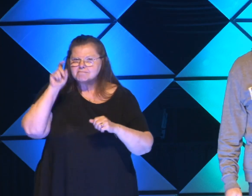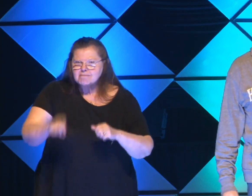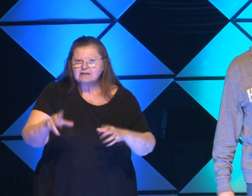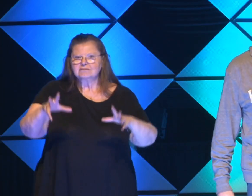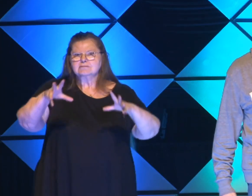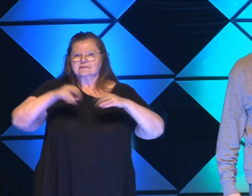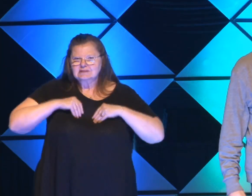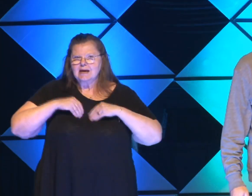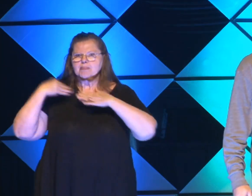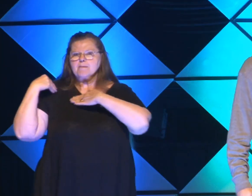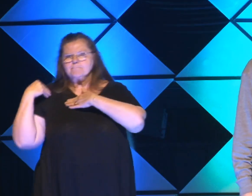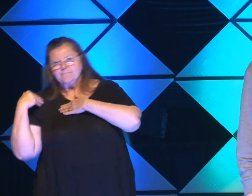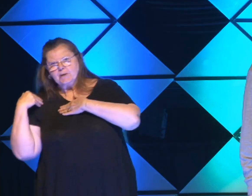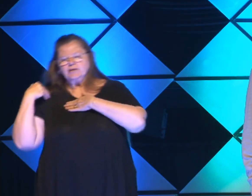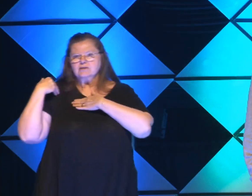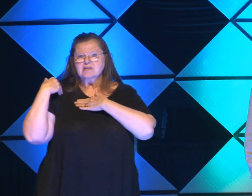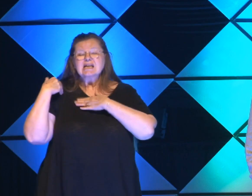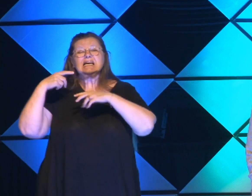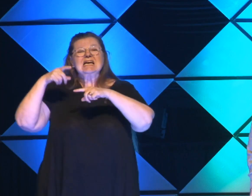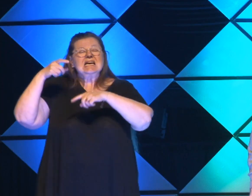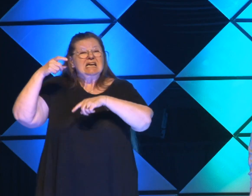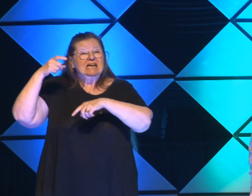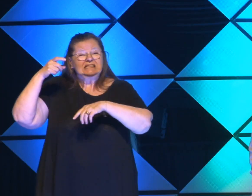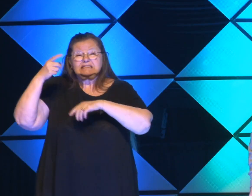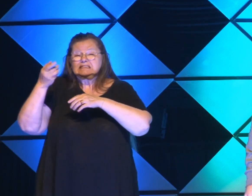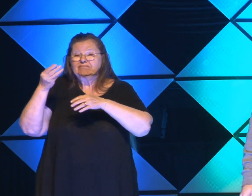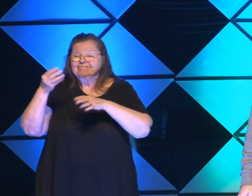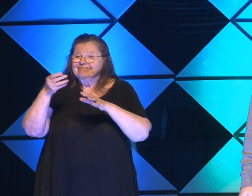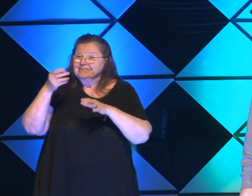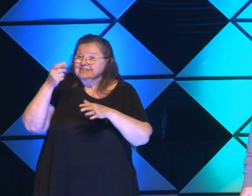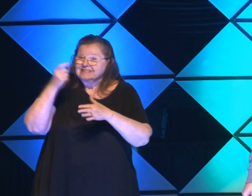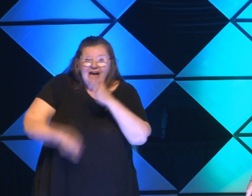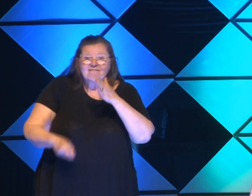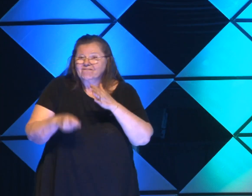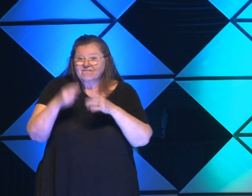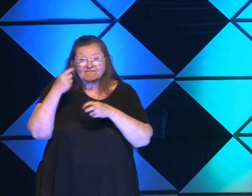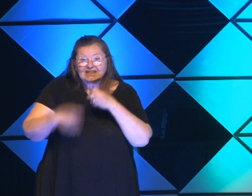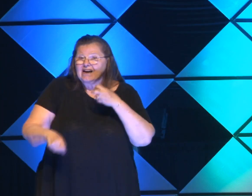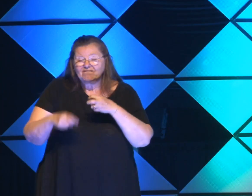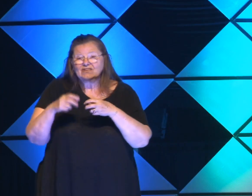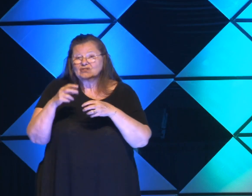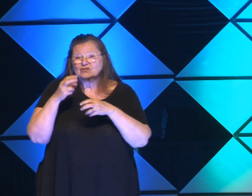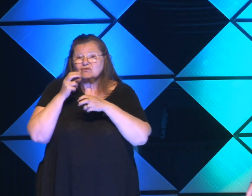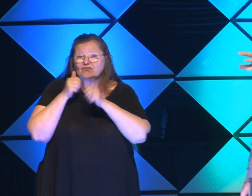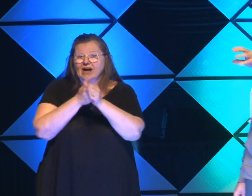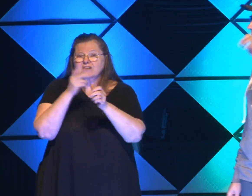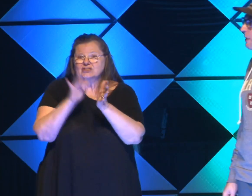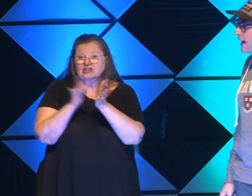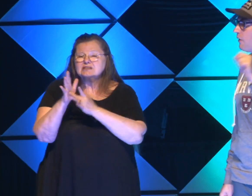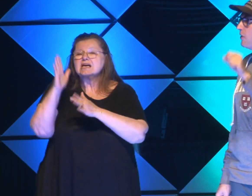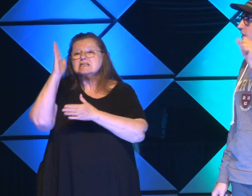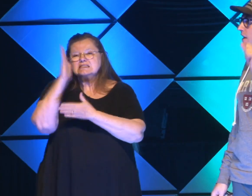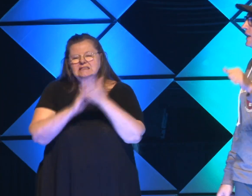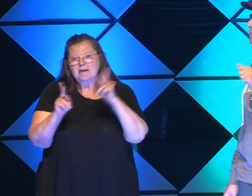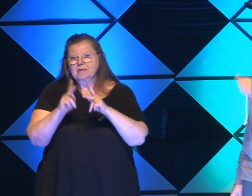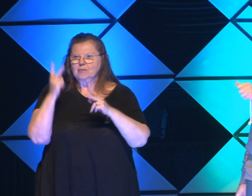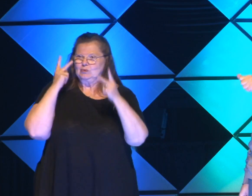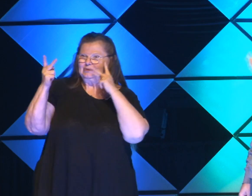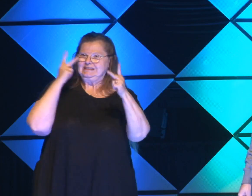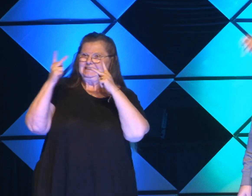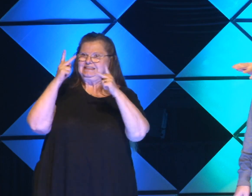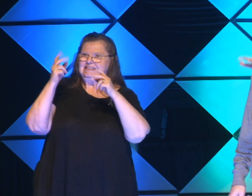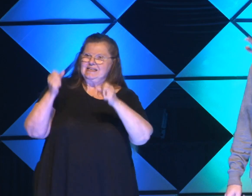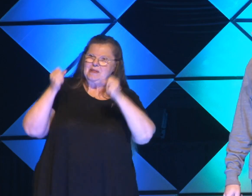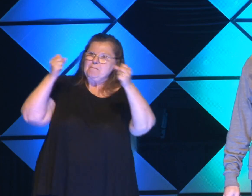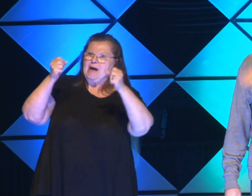There's a high cost to following me, Jesus says. He says, but here's the deal. Some of you will see the power of the kingdom of